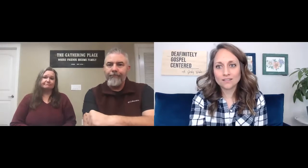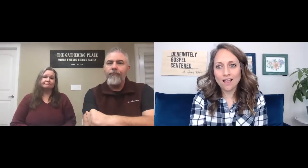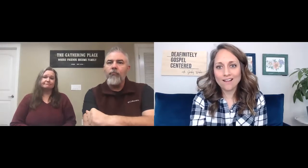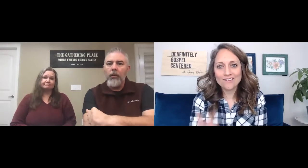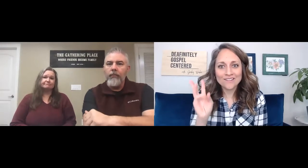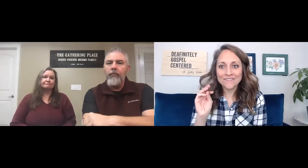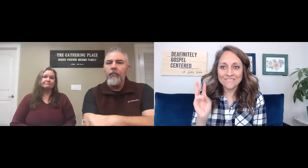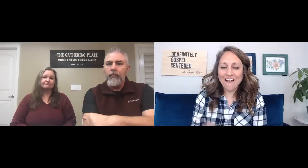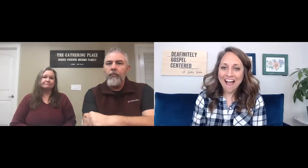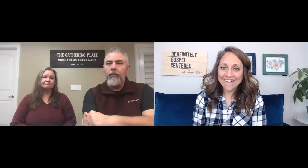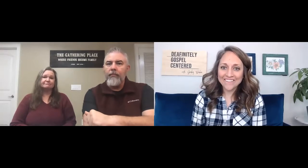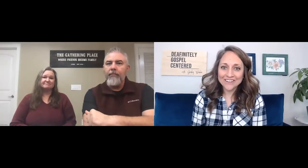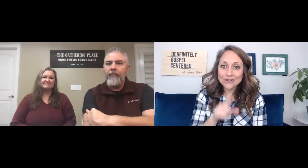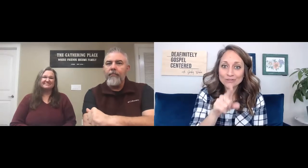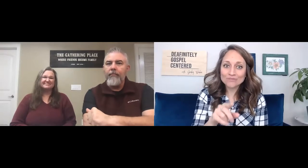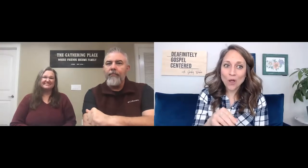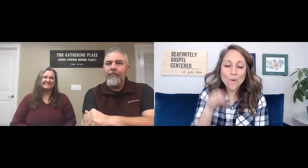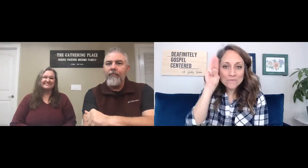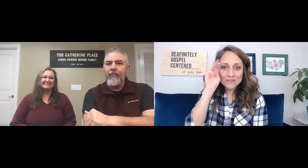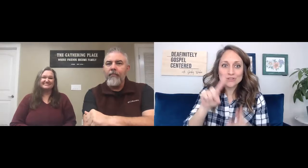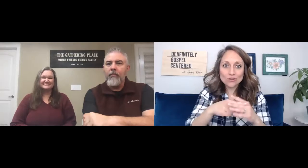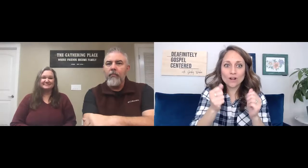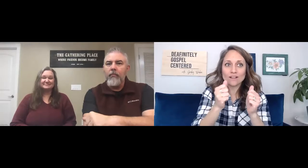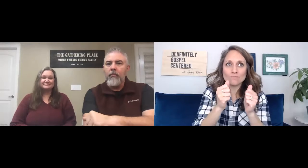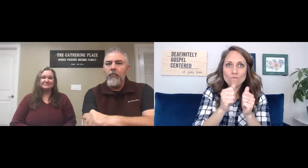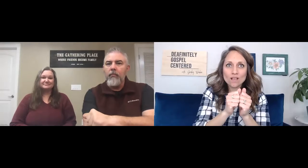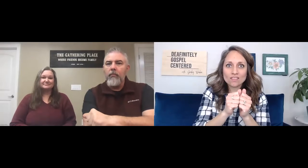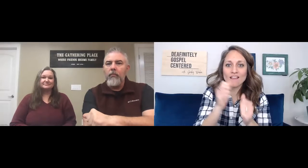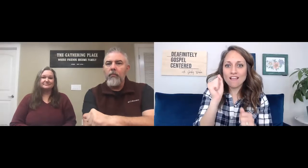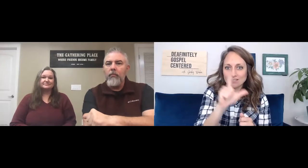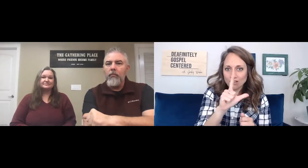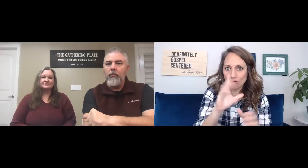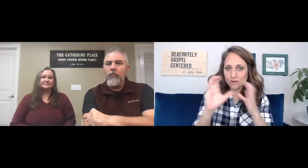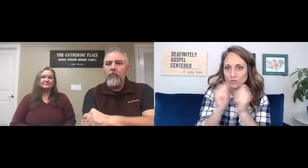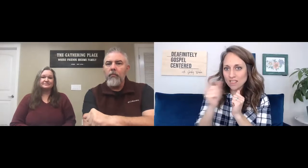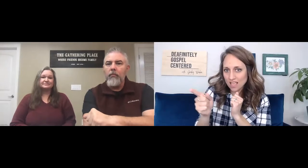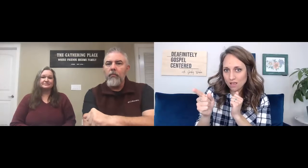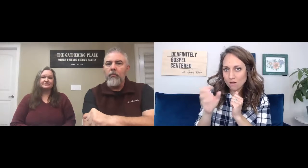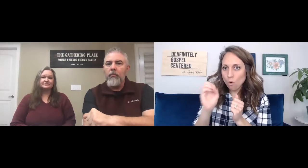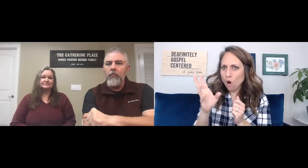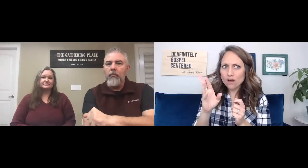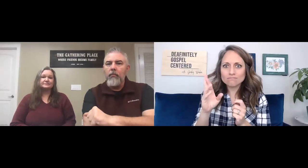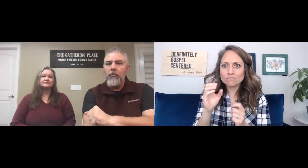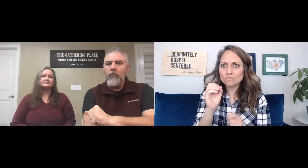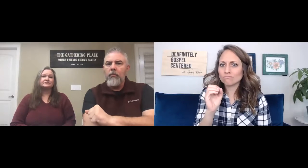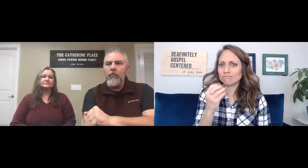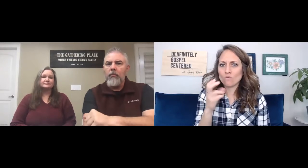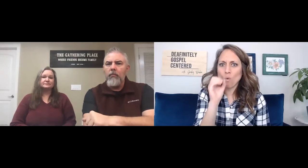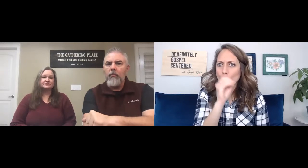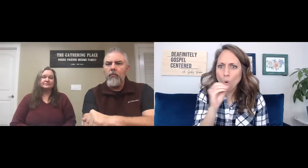each other. Wow. So, Mandy, you said that your communication style with Steve was pretty